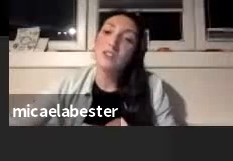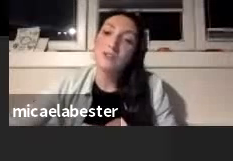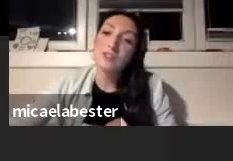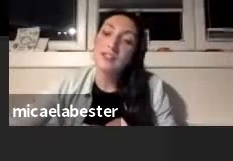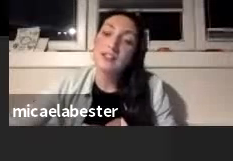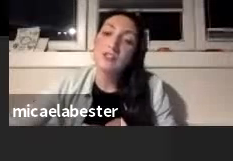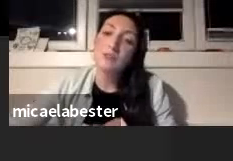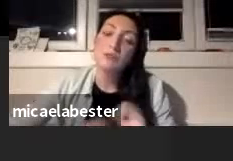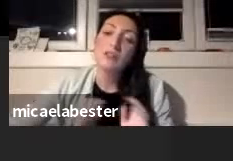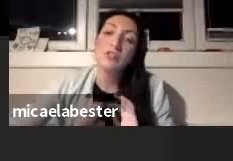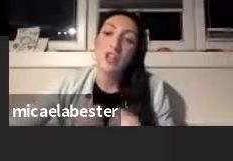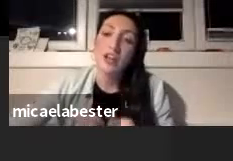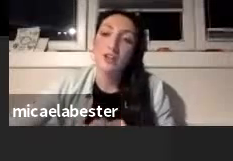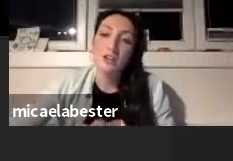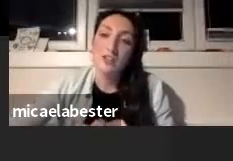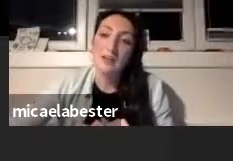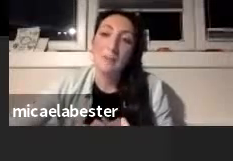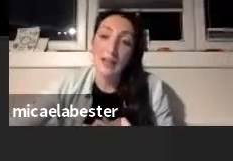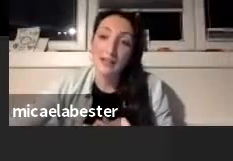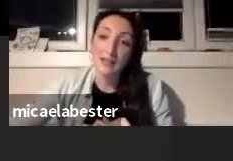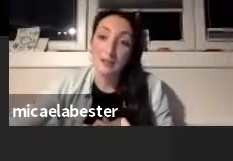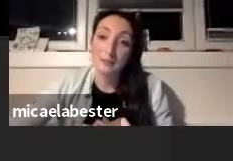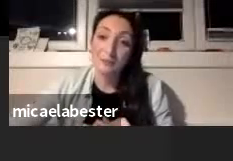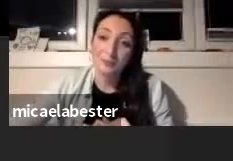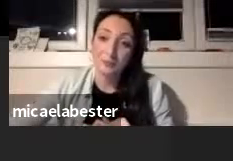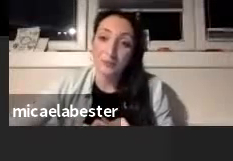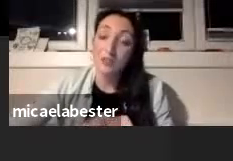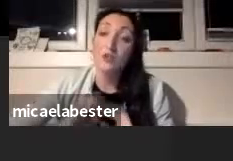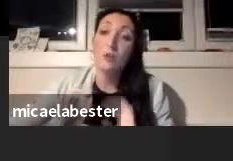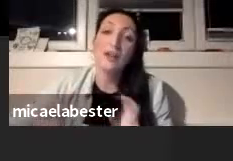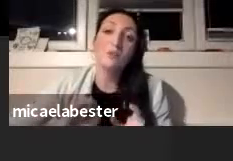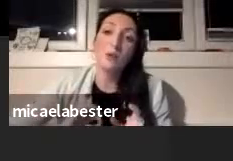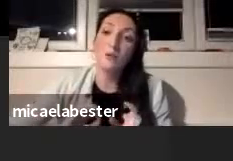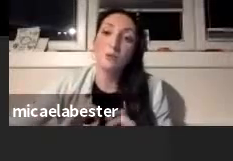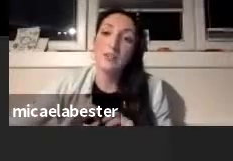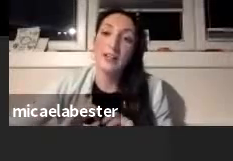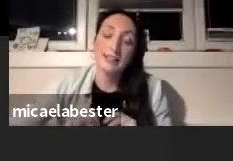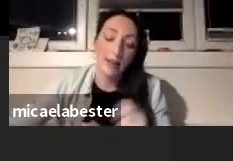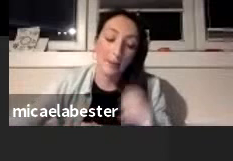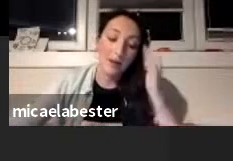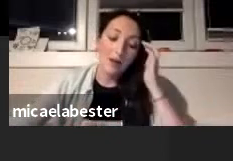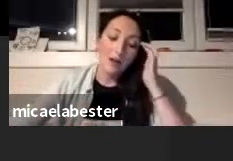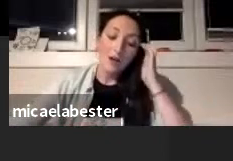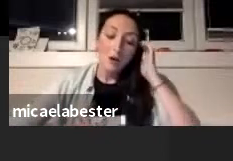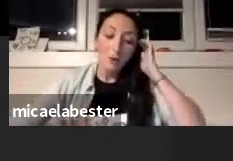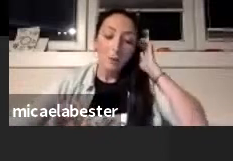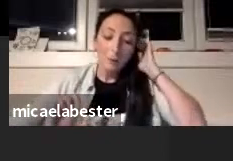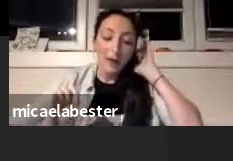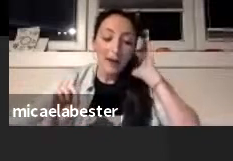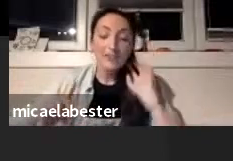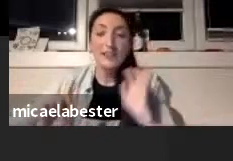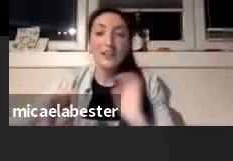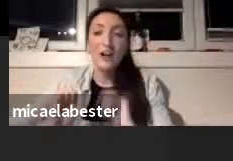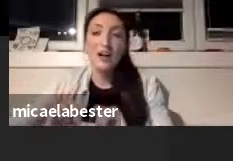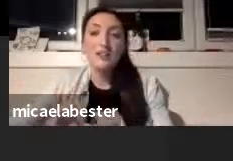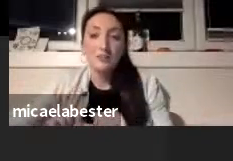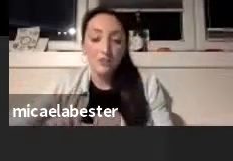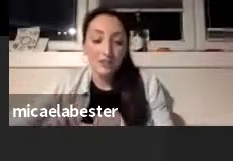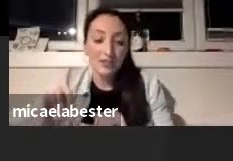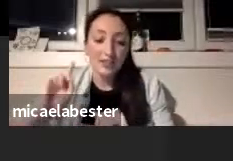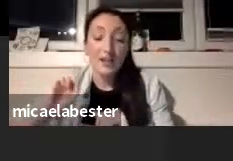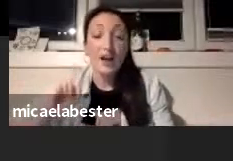there's no difference between the genders in BSL. So men and women will sign the same. But apparently there